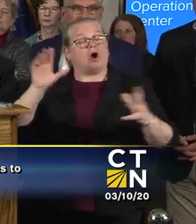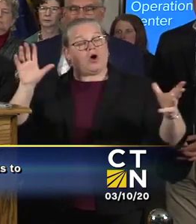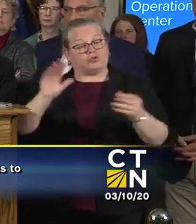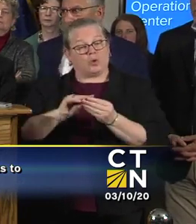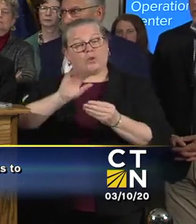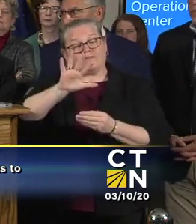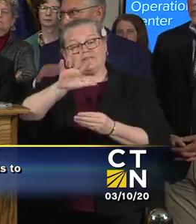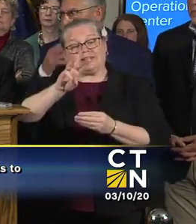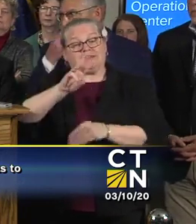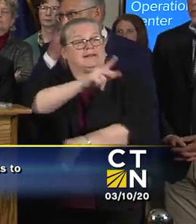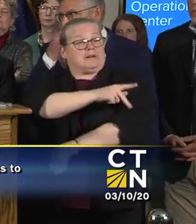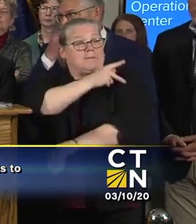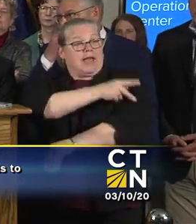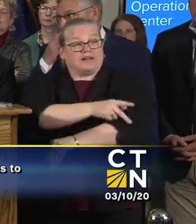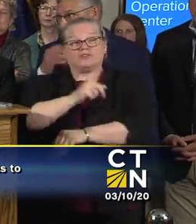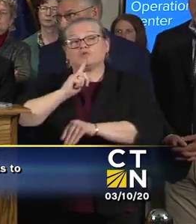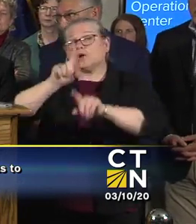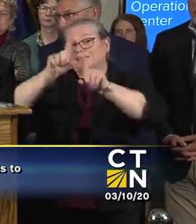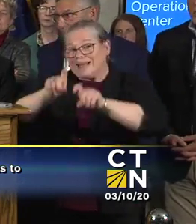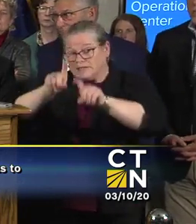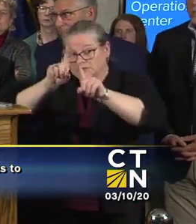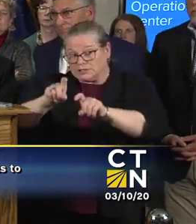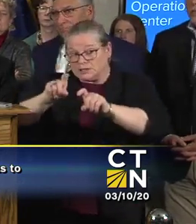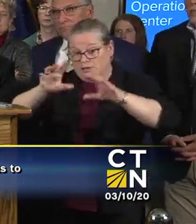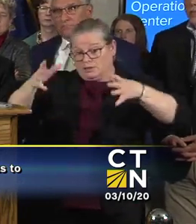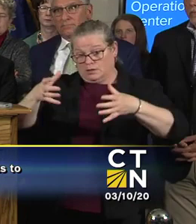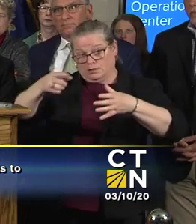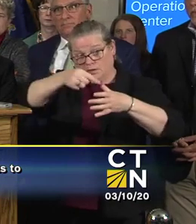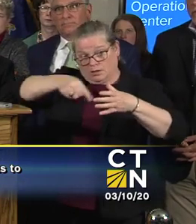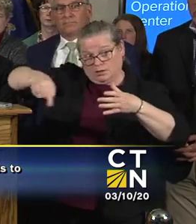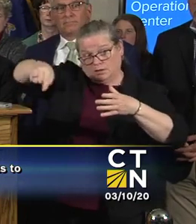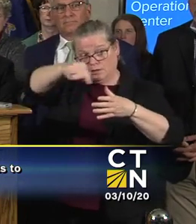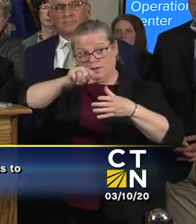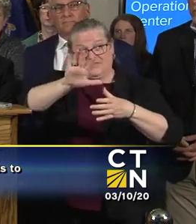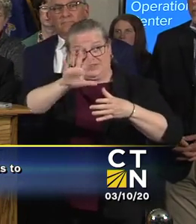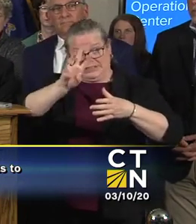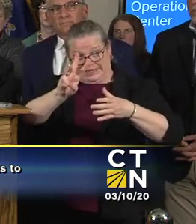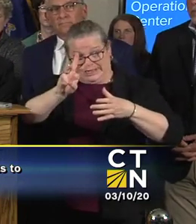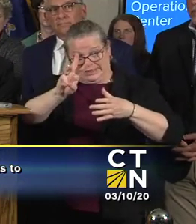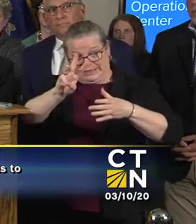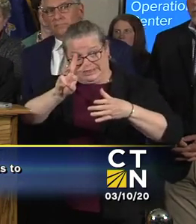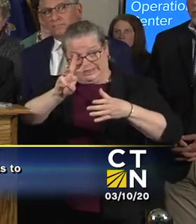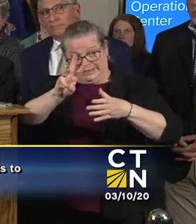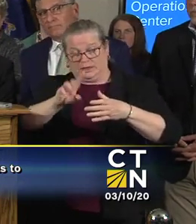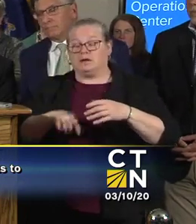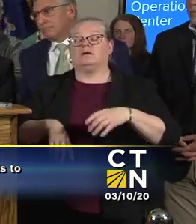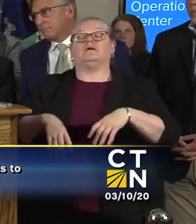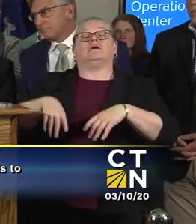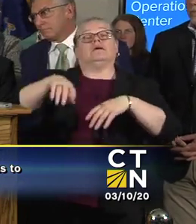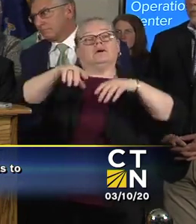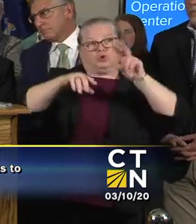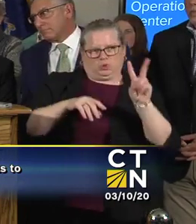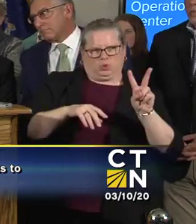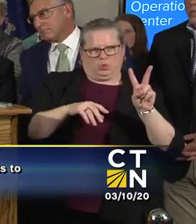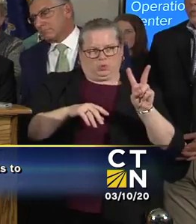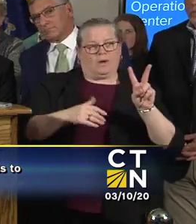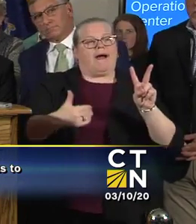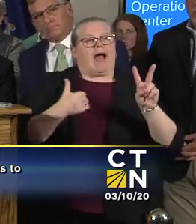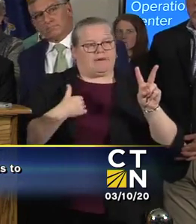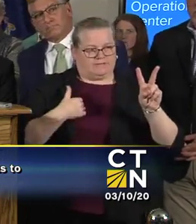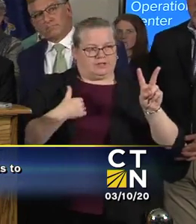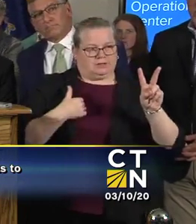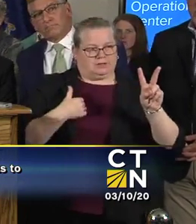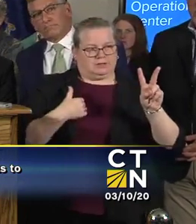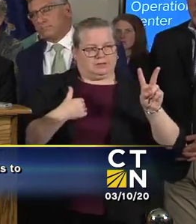Yep. Out of those 56, 2 were positive. Yep. And currently for today, we have 19 in the